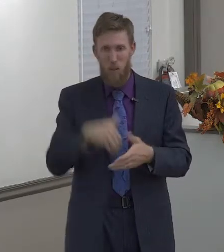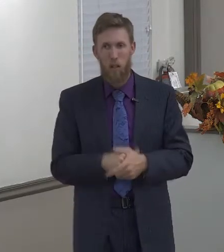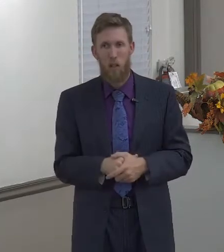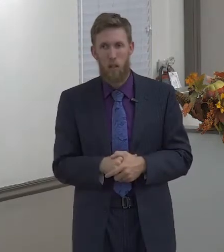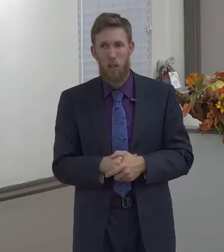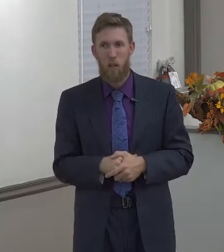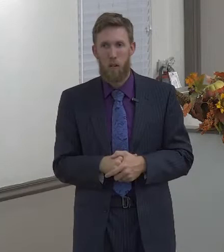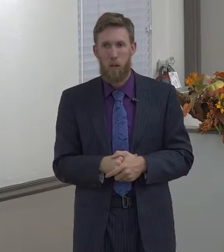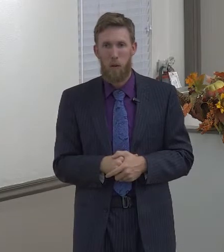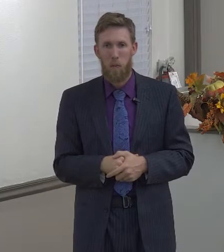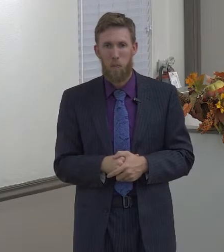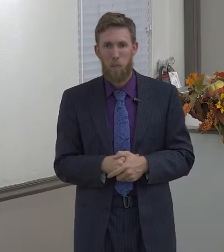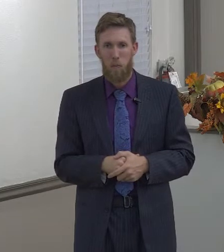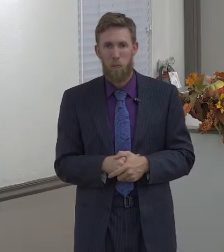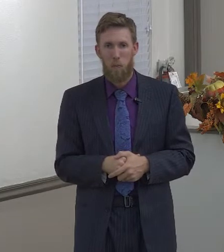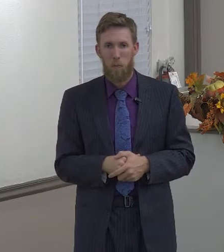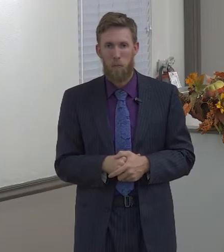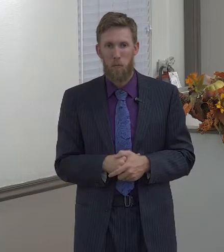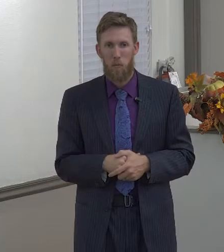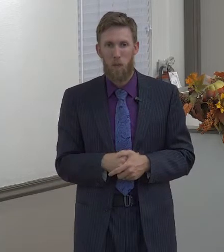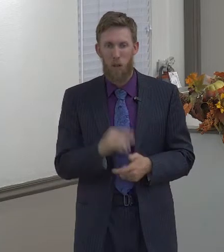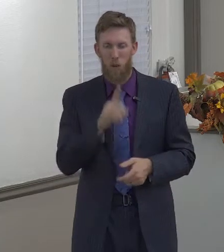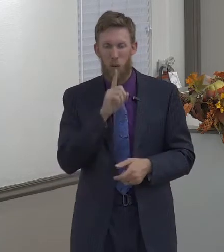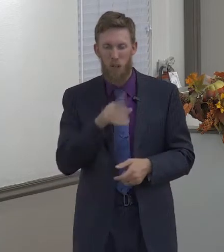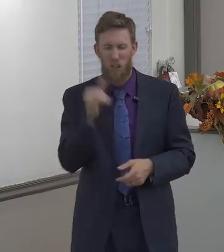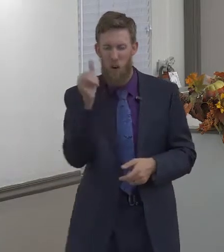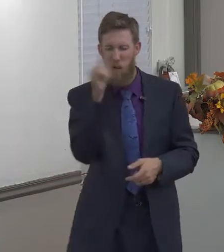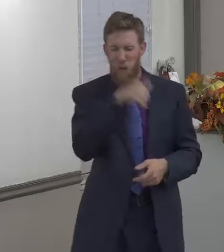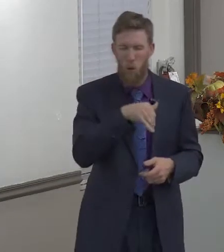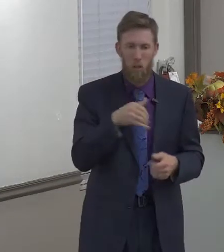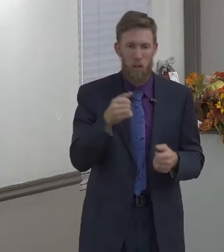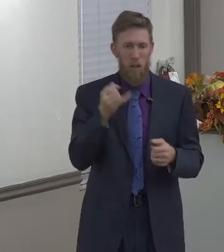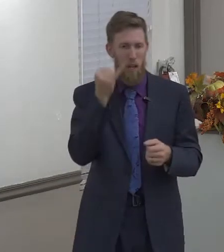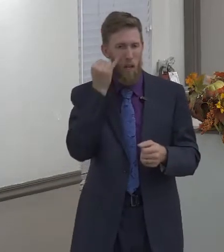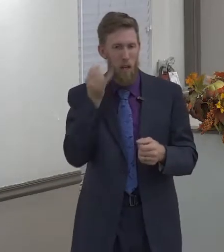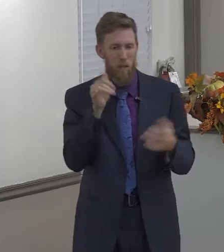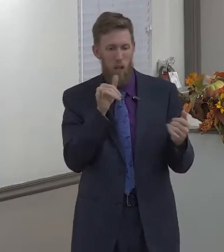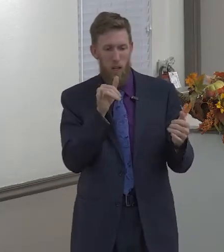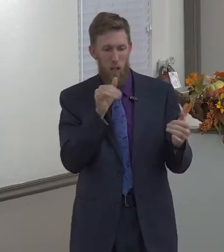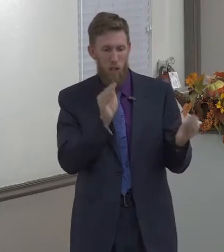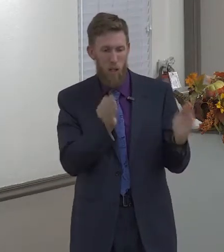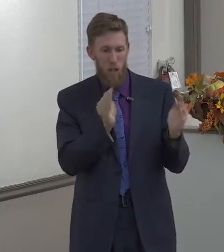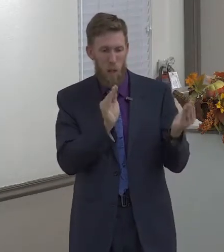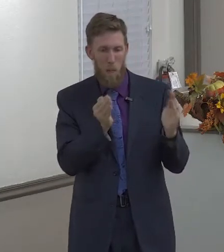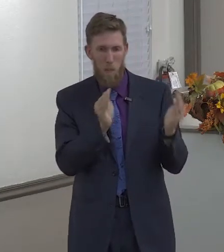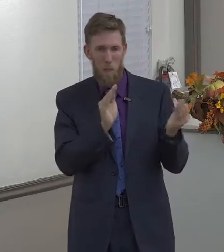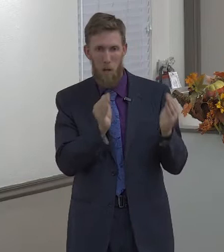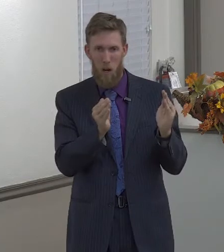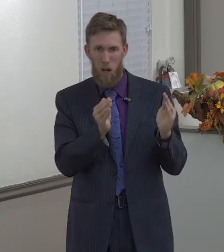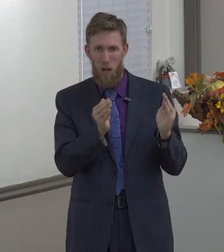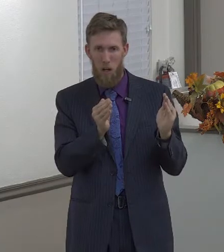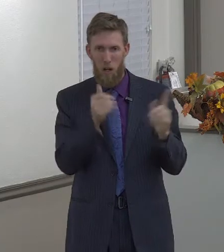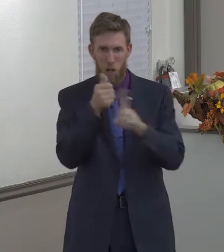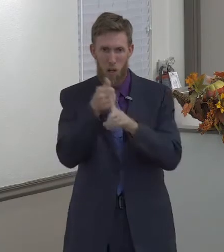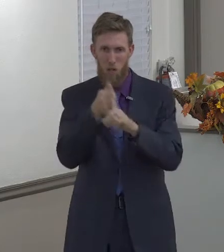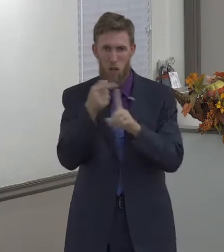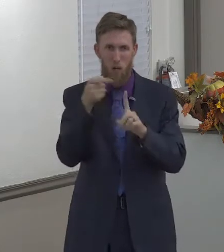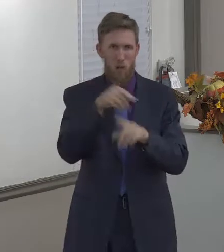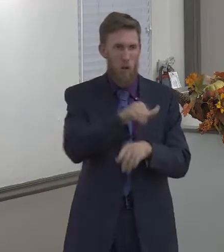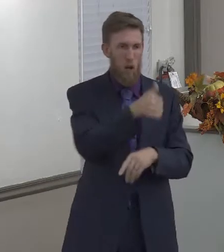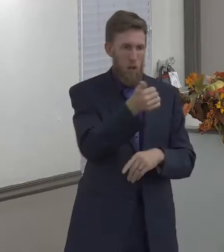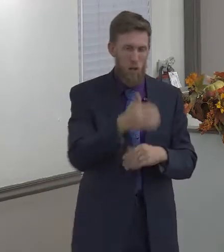and let's rejoice in the role that God has given to us. Next, we are made purposefully unique for the